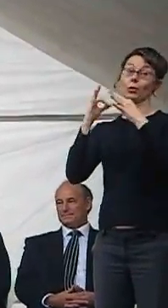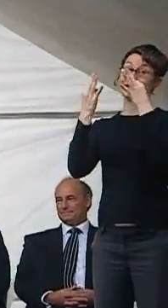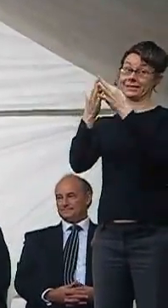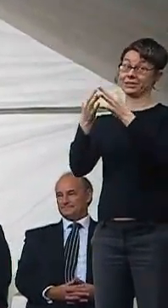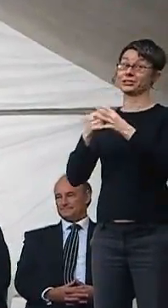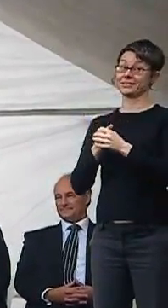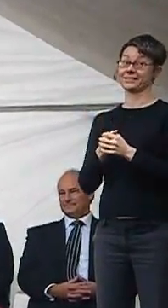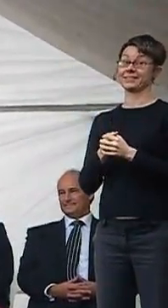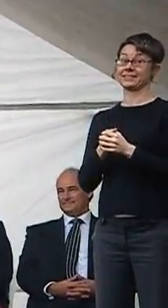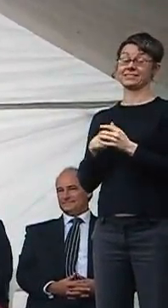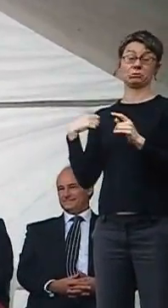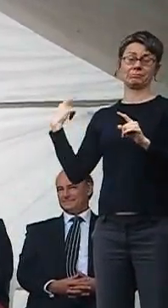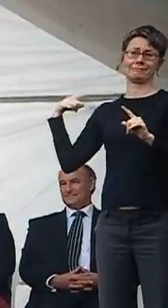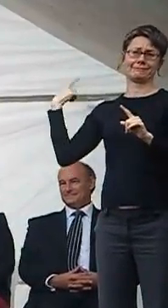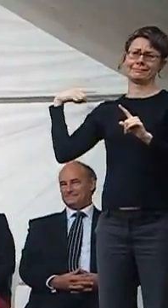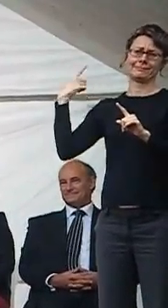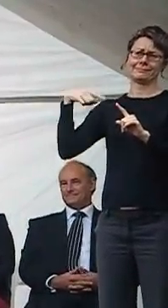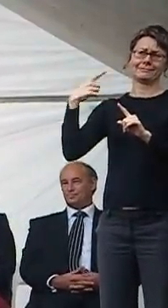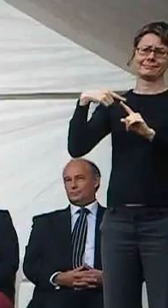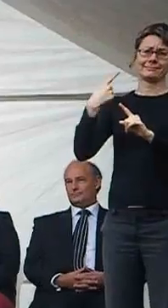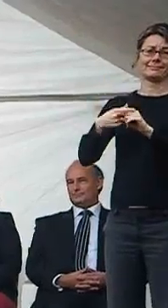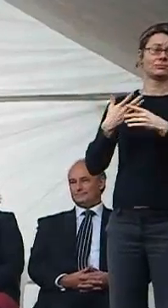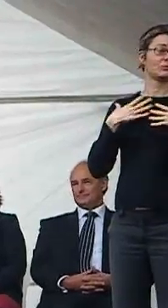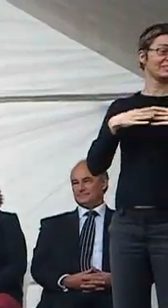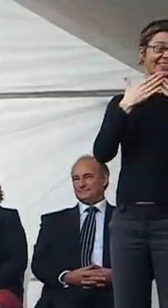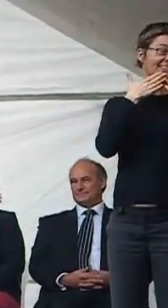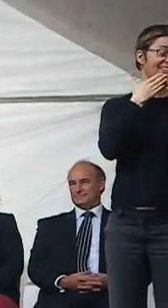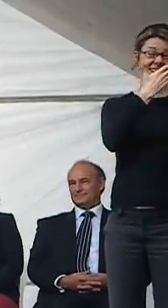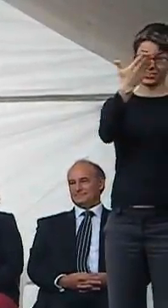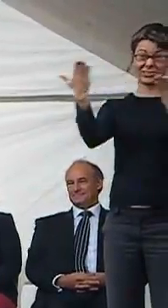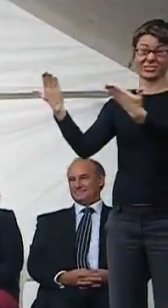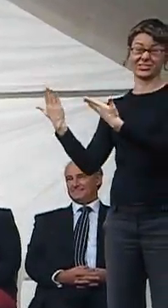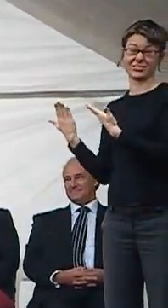organisations over so many years, and I want to say thank you to you on behalf of the